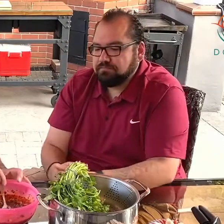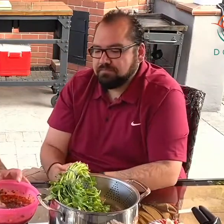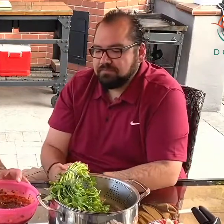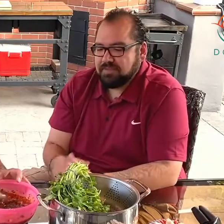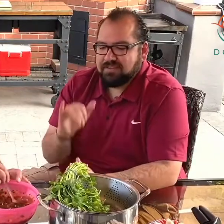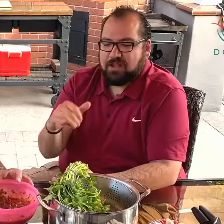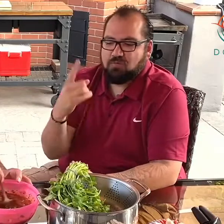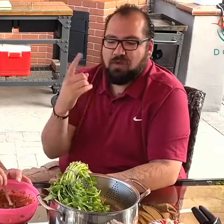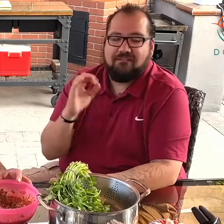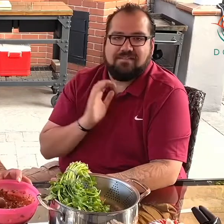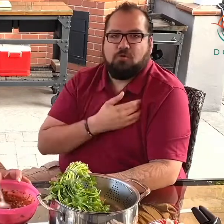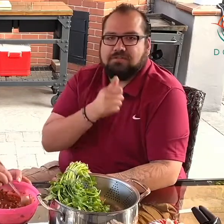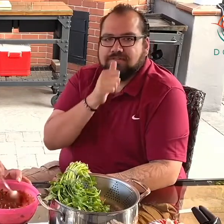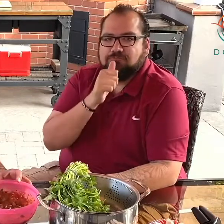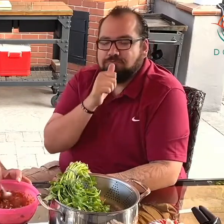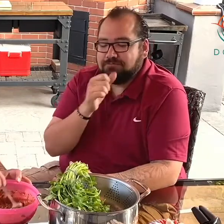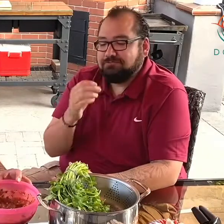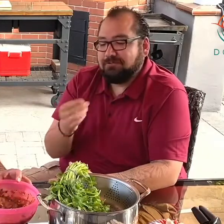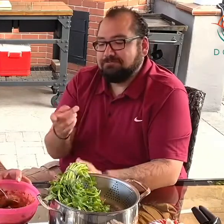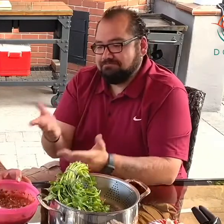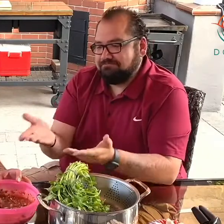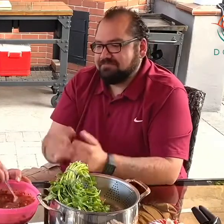good. So that's one of our secrets. So